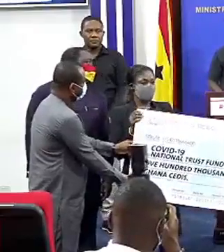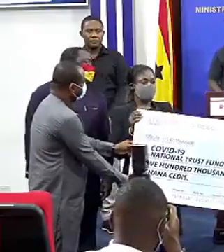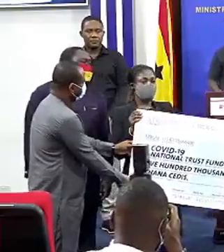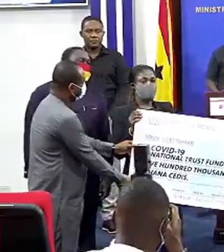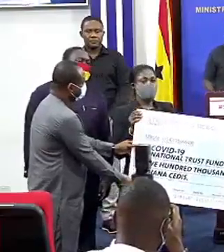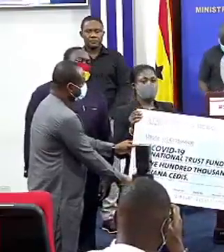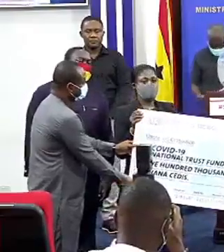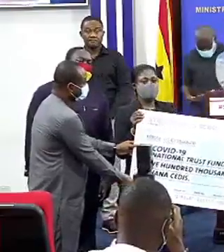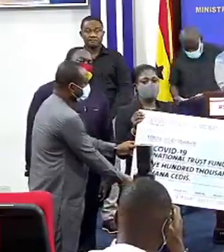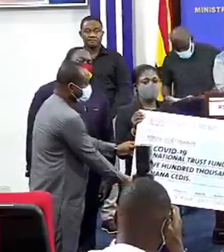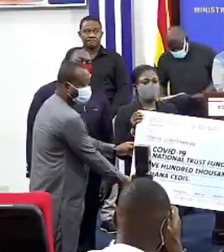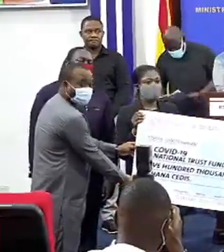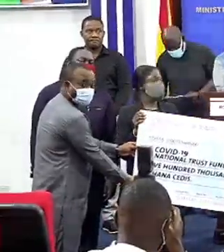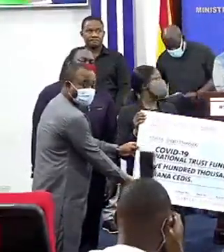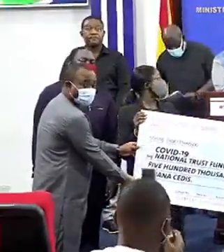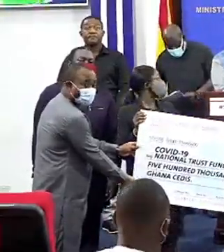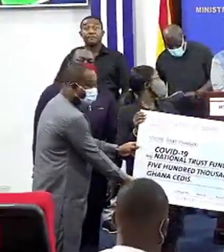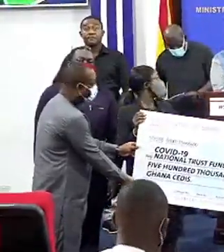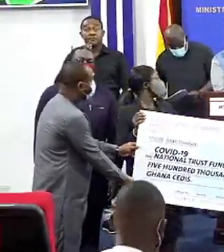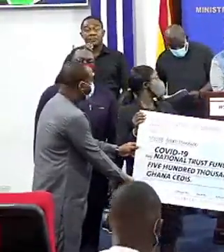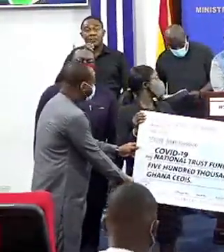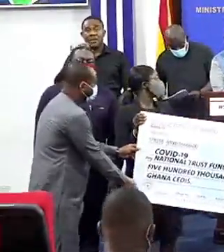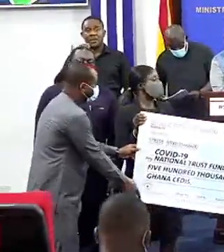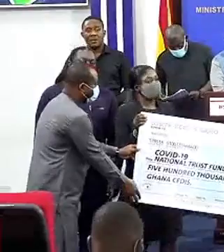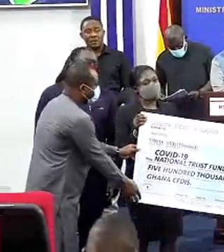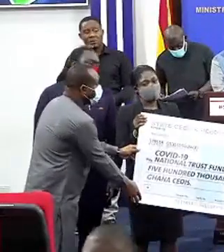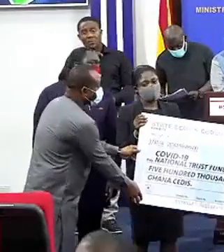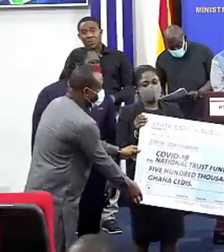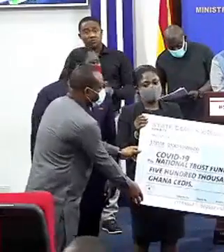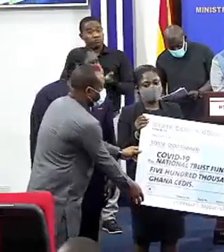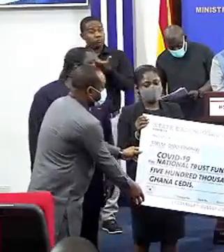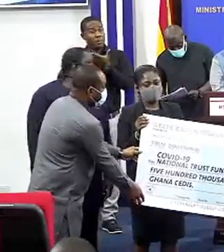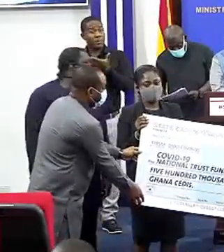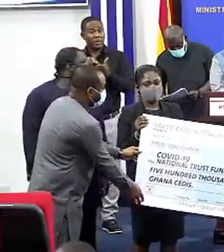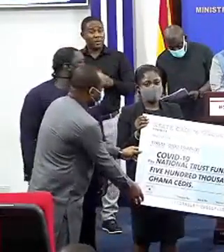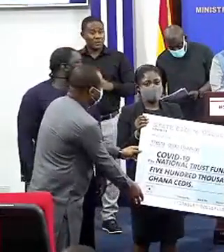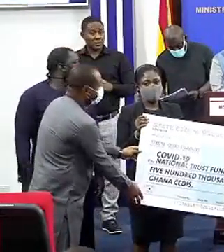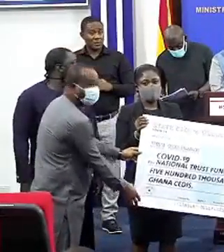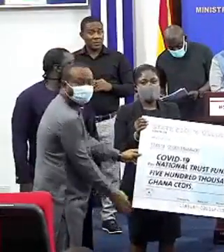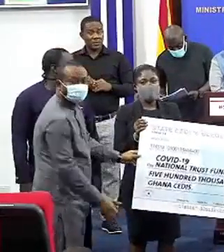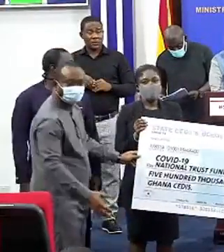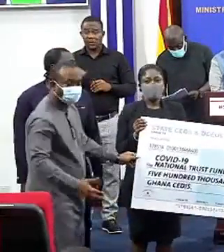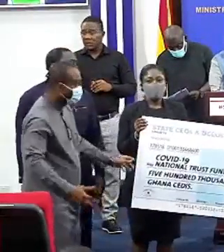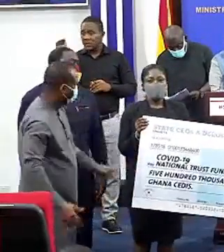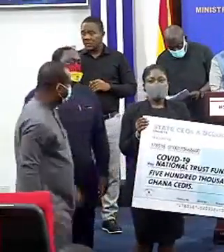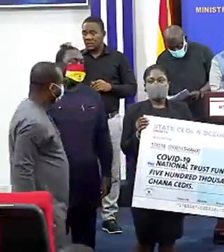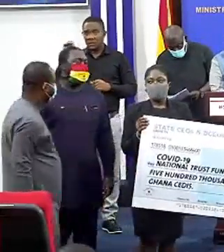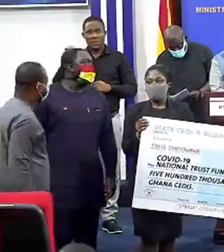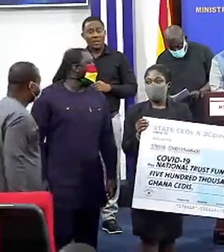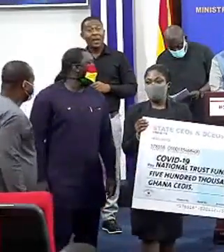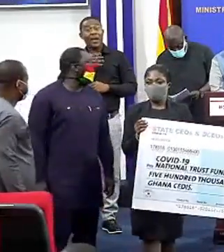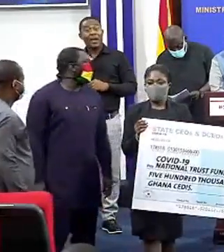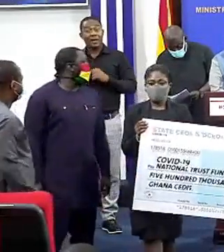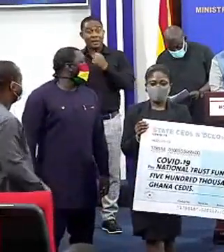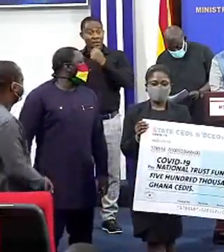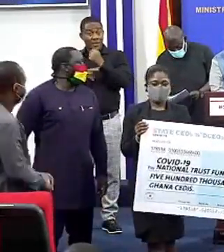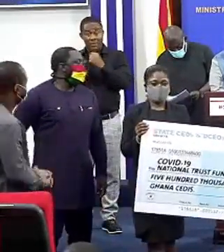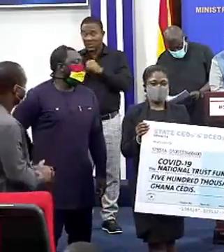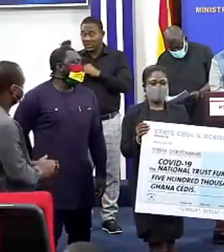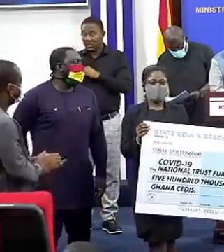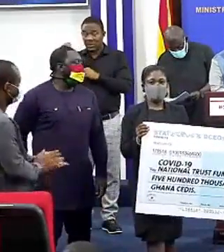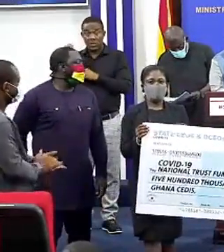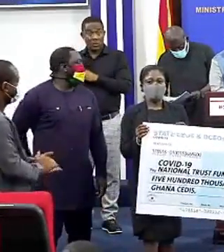All right, thank you. We're doing this on behalf of the CEOs and deputy